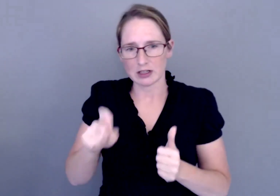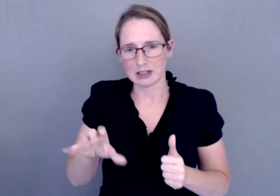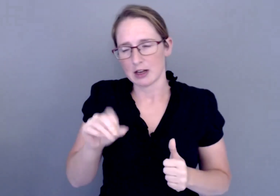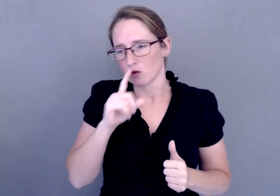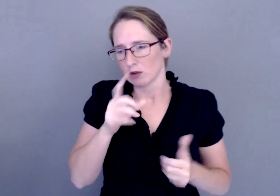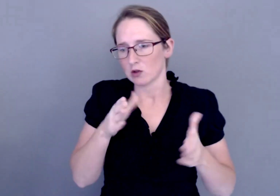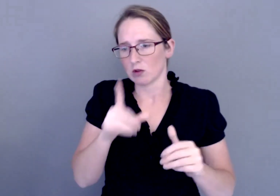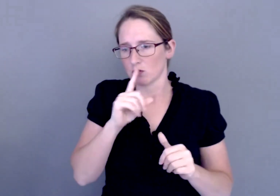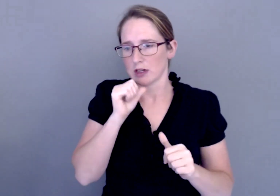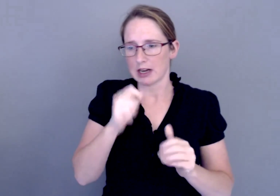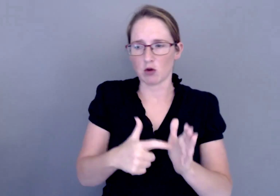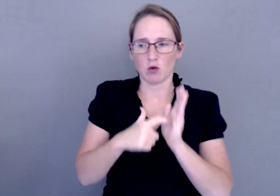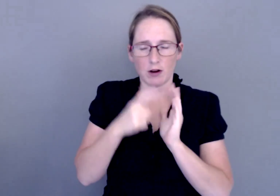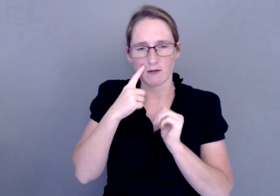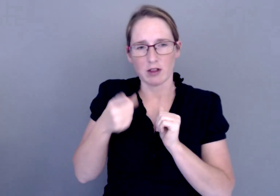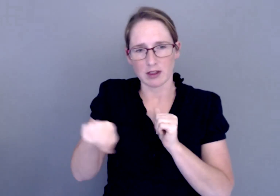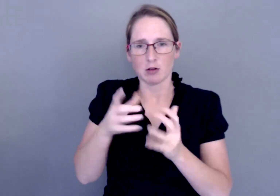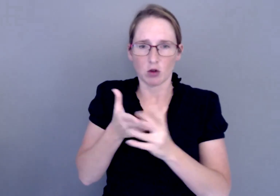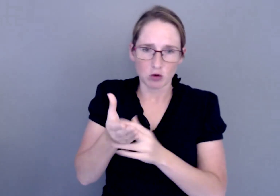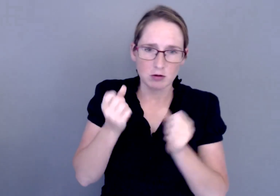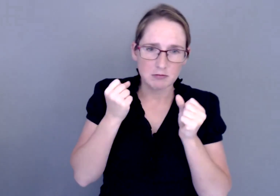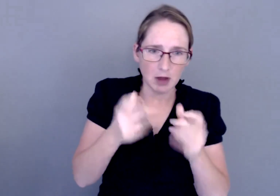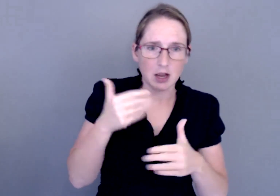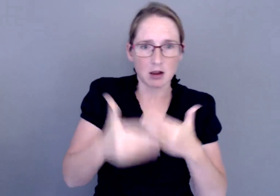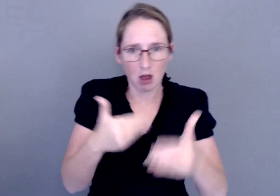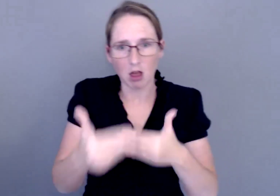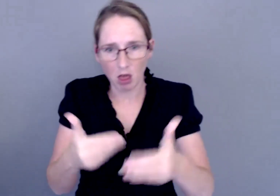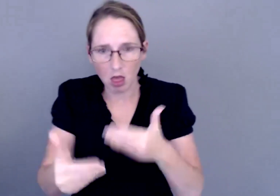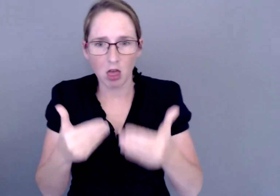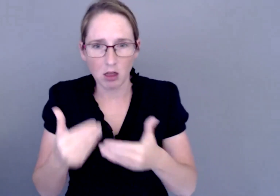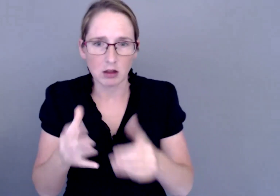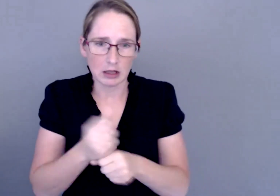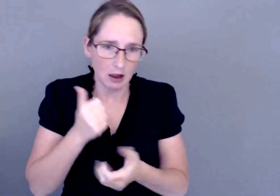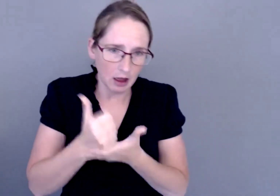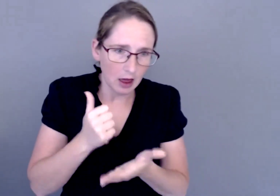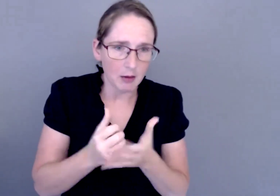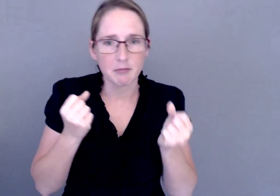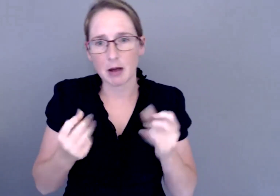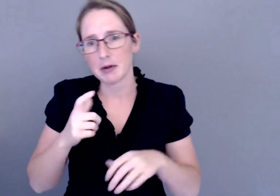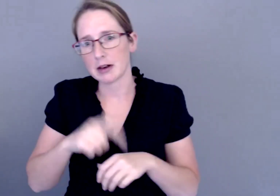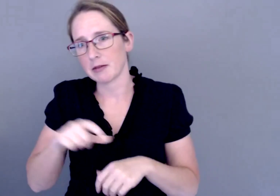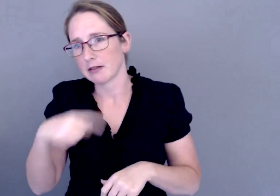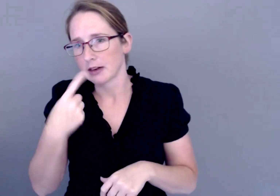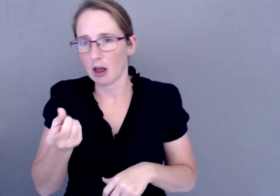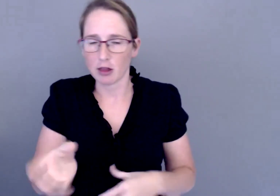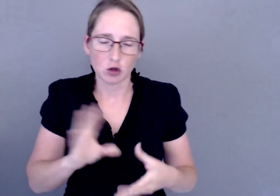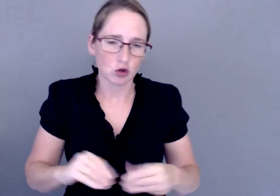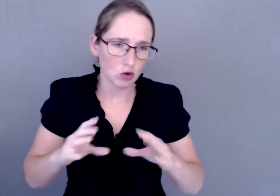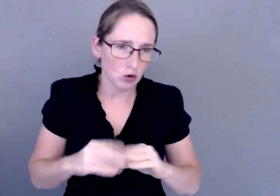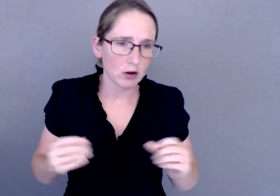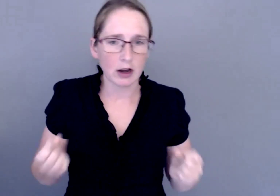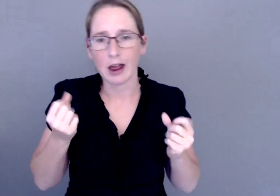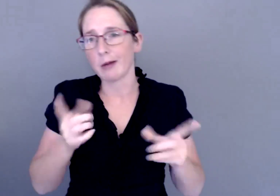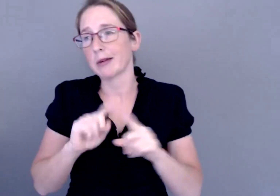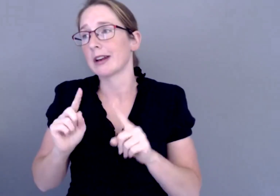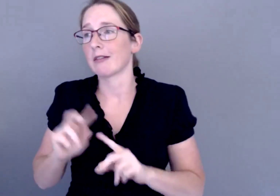that doesn't require them to have to go through multiple processes to get help, how many times they have to tell their story, how many